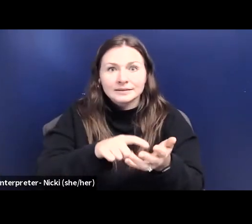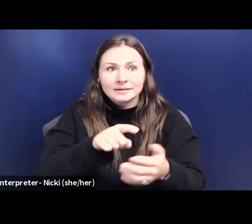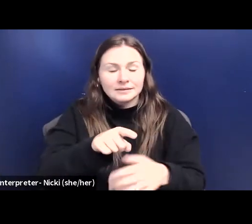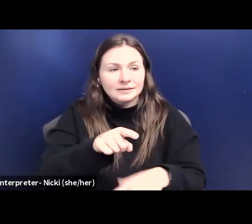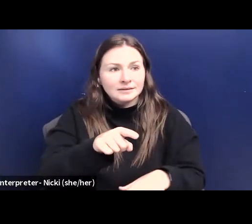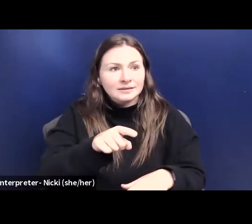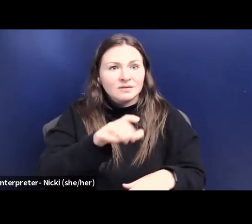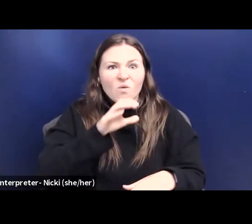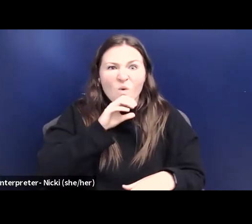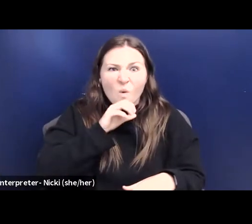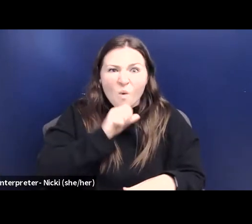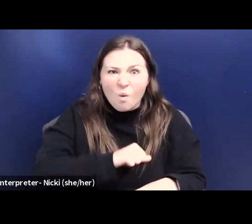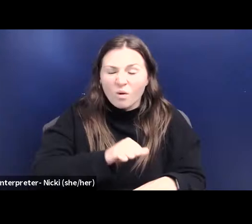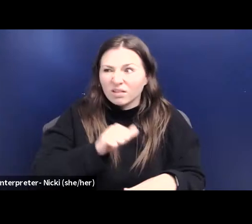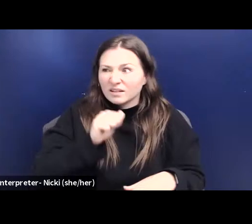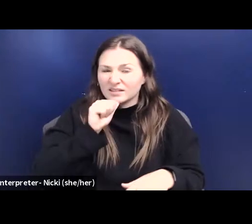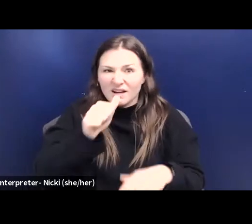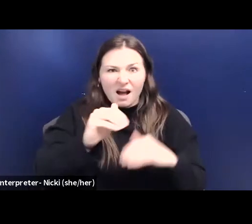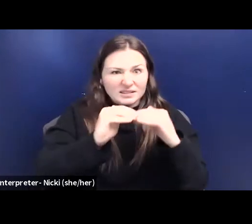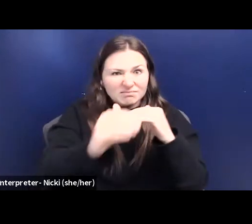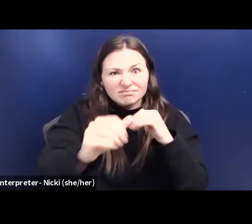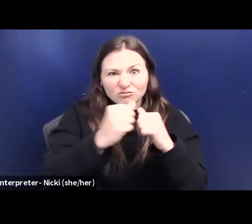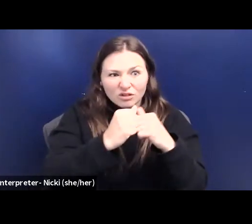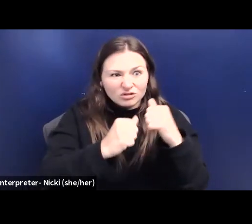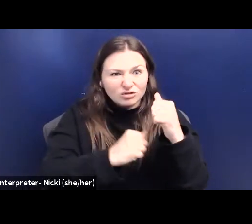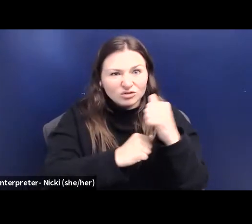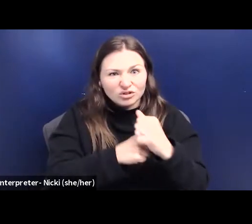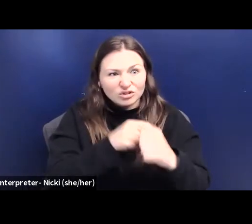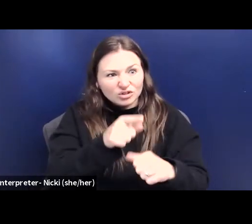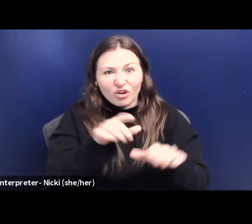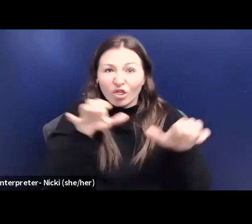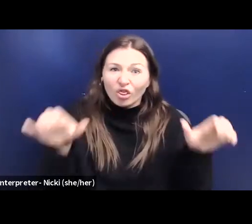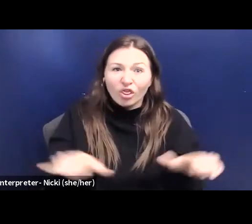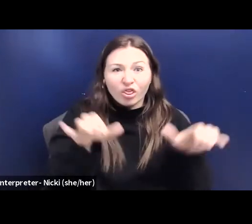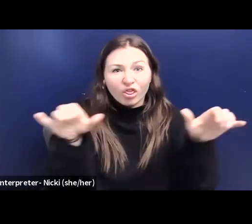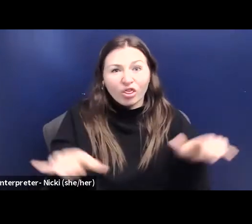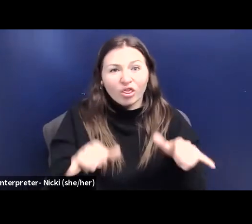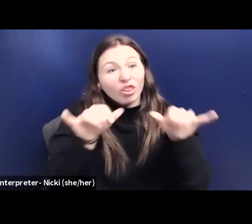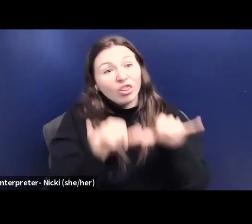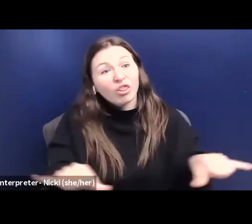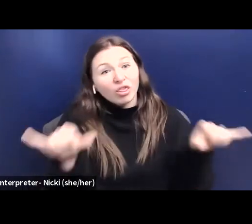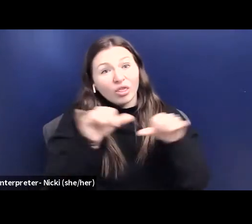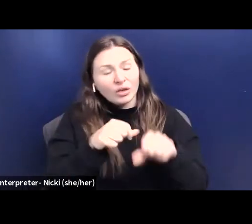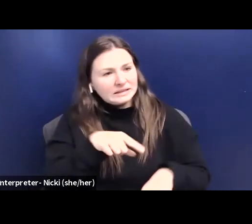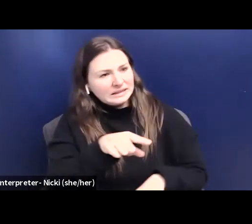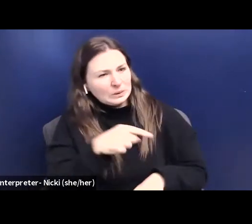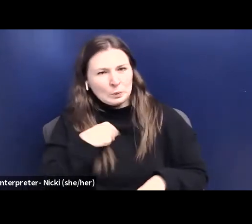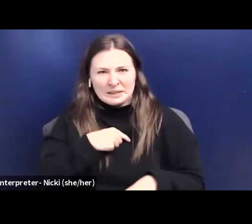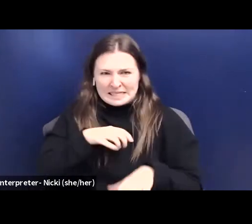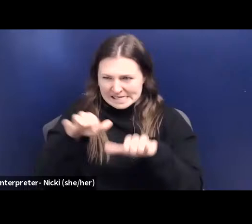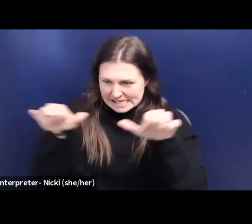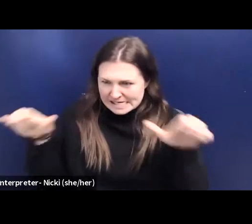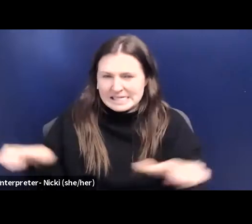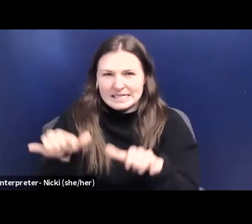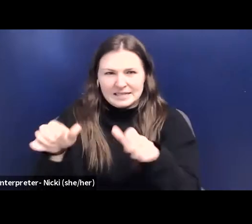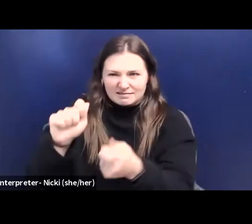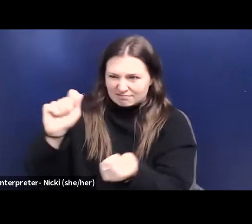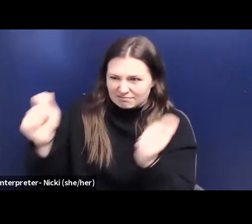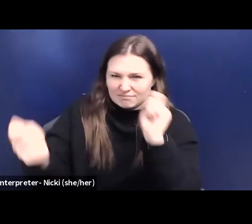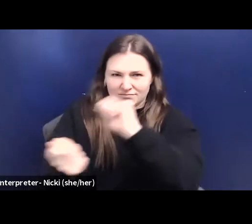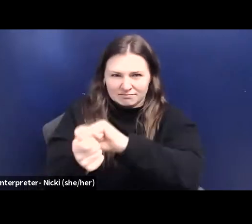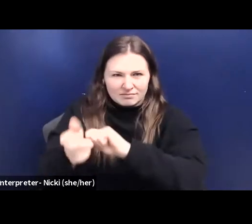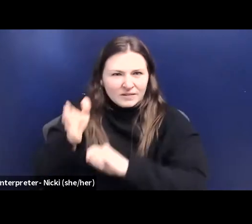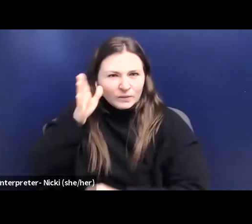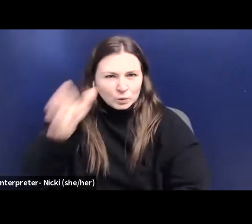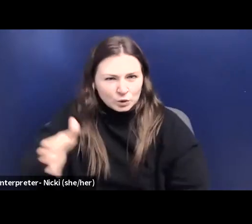and unsustainable structures and ways of being as we usher in a more liberatory future. This